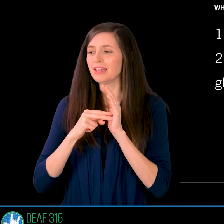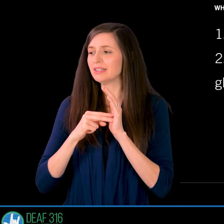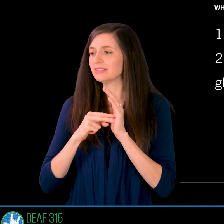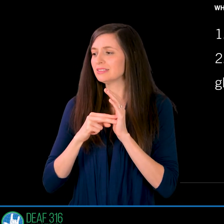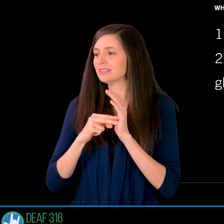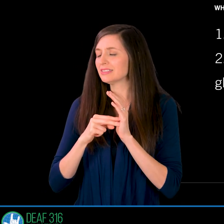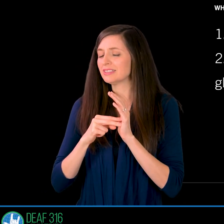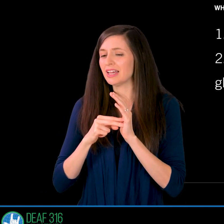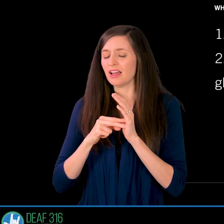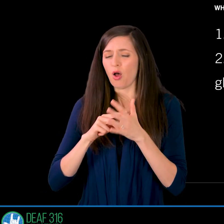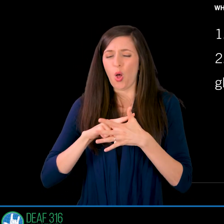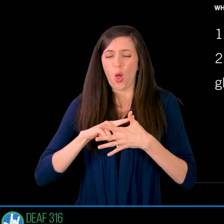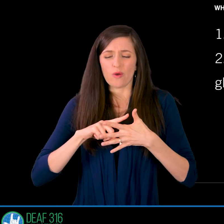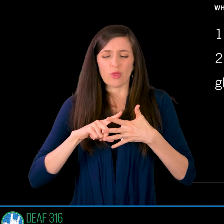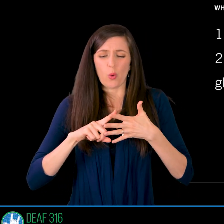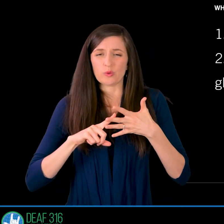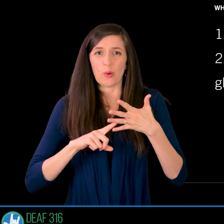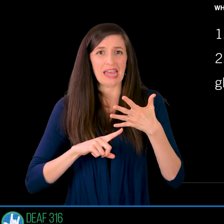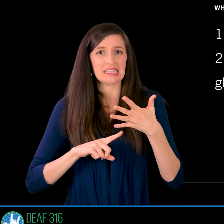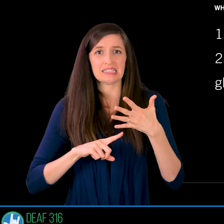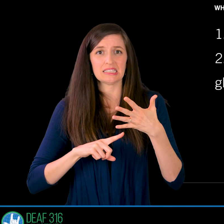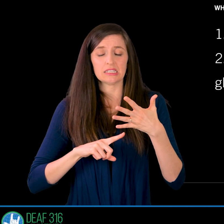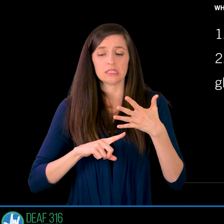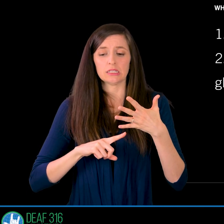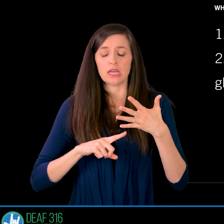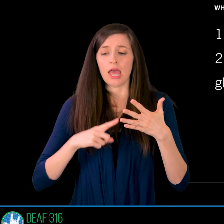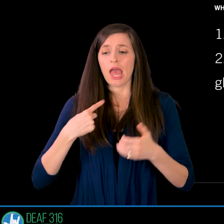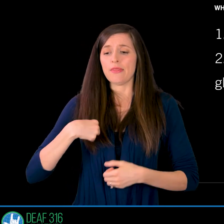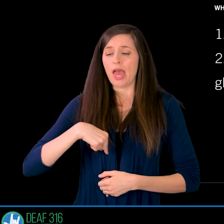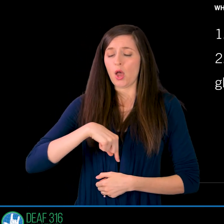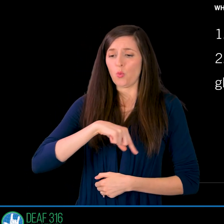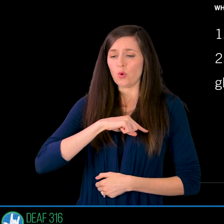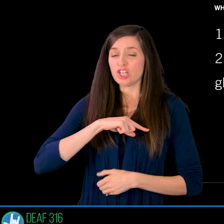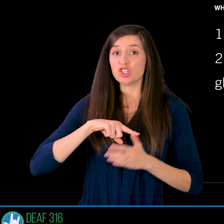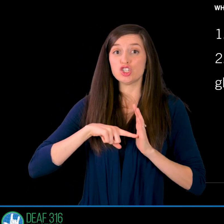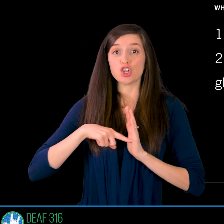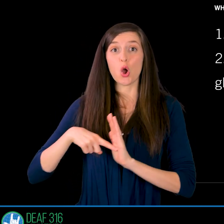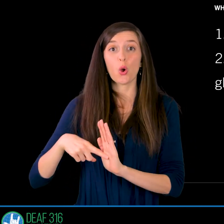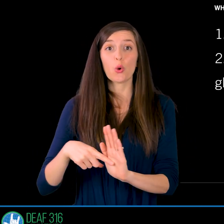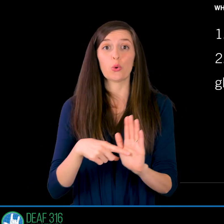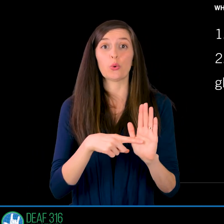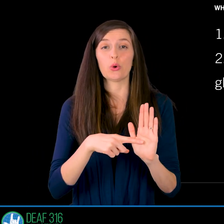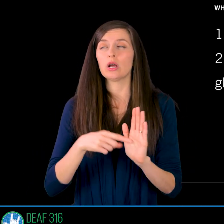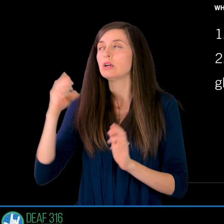showing in all these ways that God is all